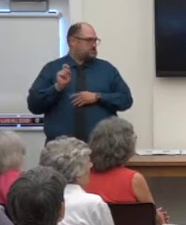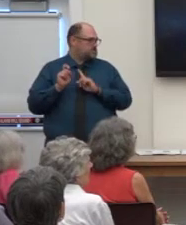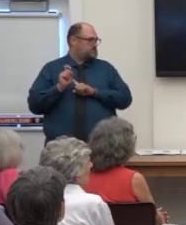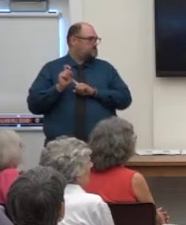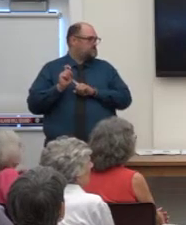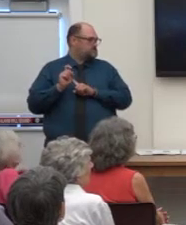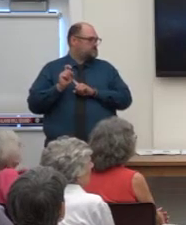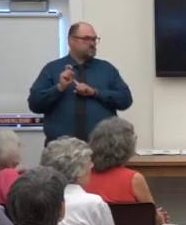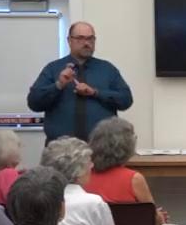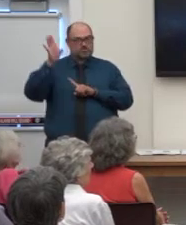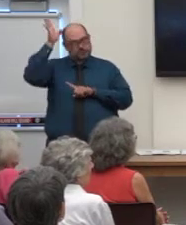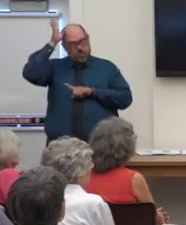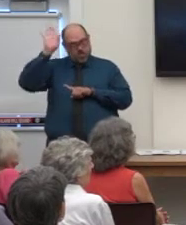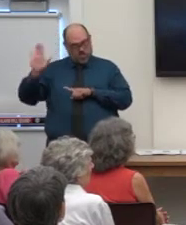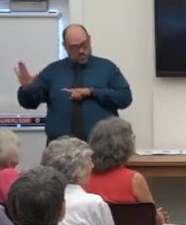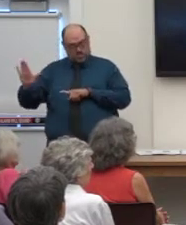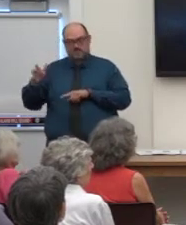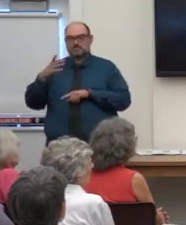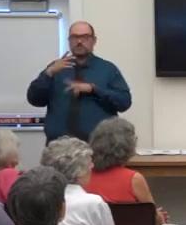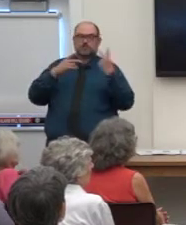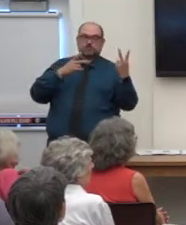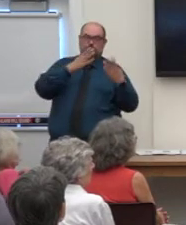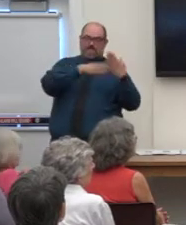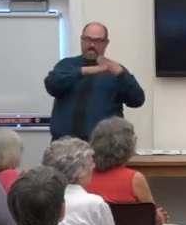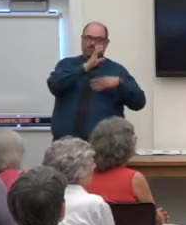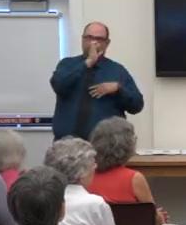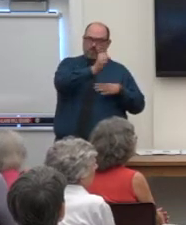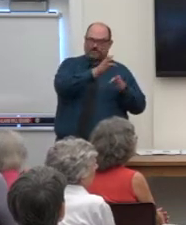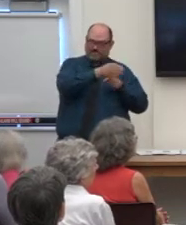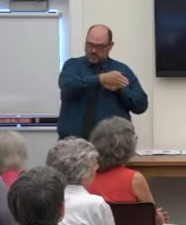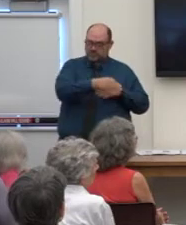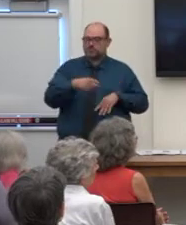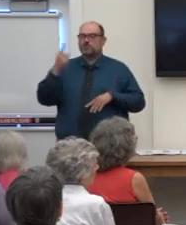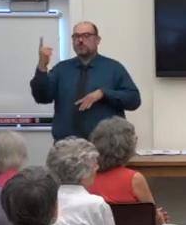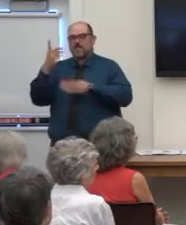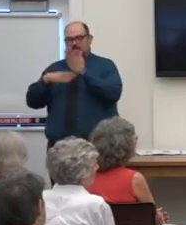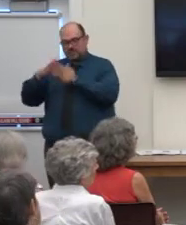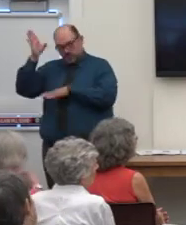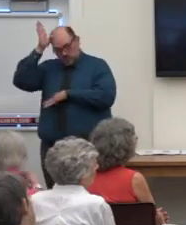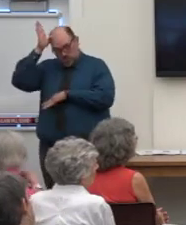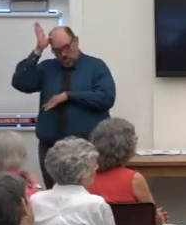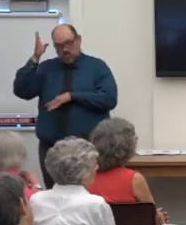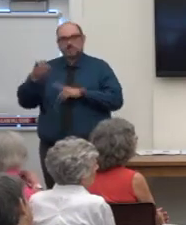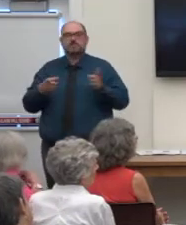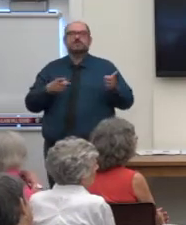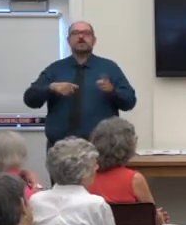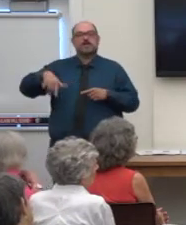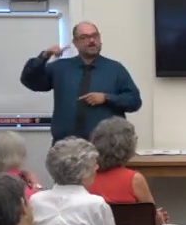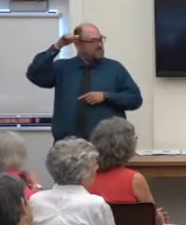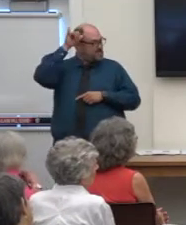The difference is one-handed versus two-handed. This is the sign for cow.